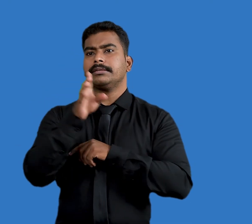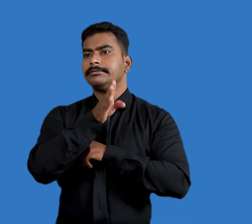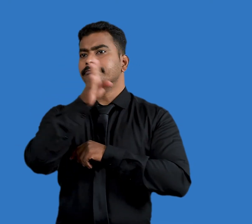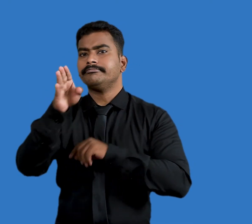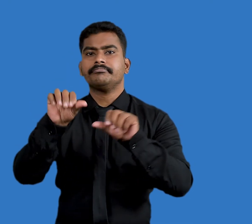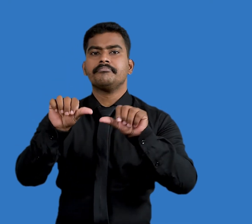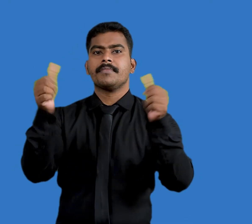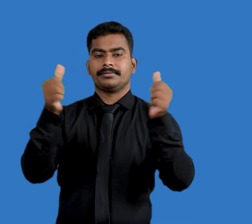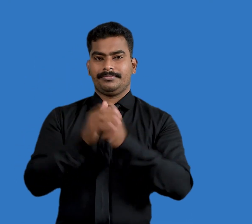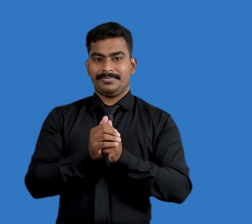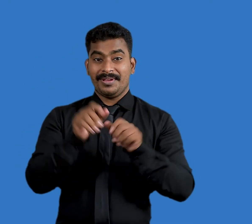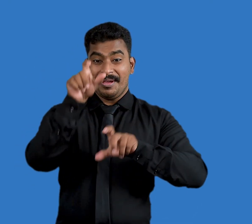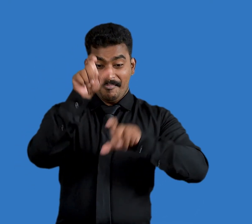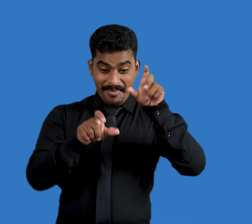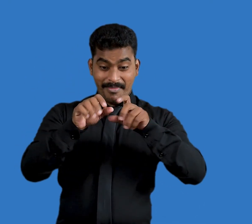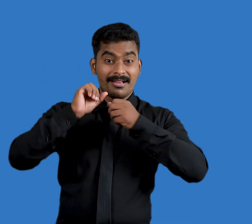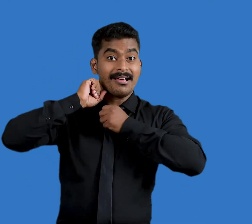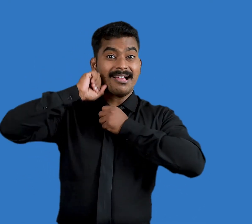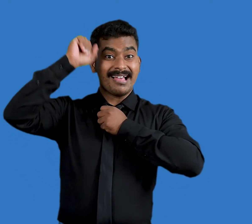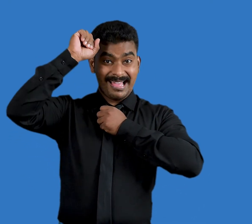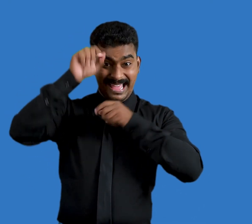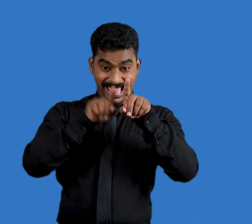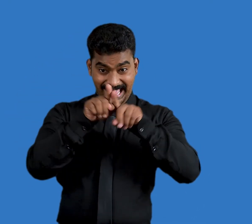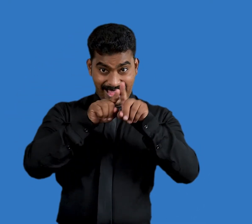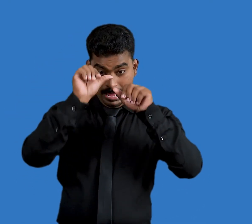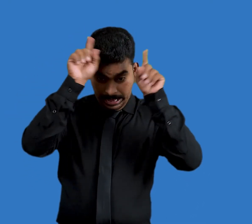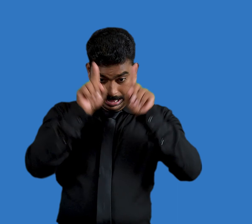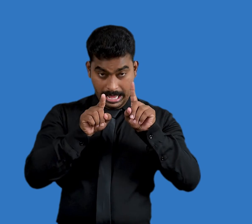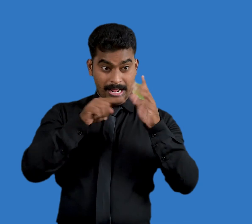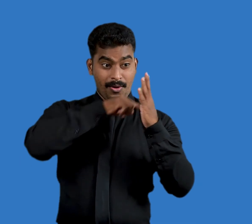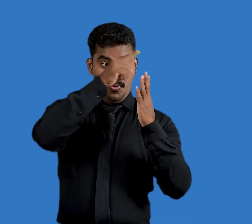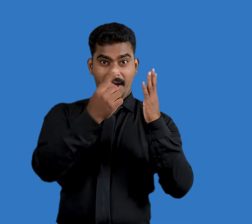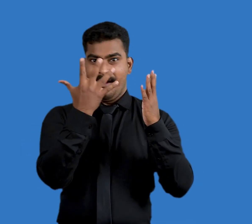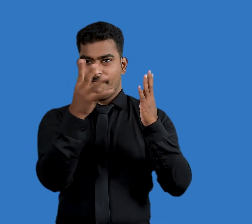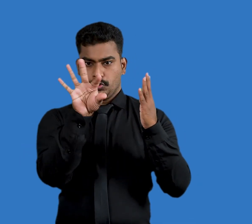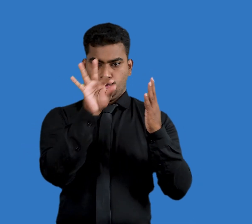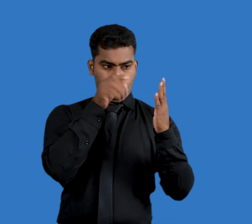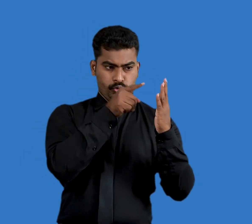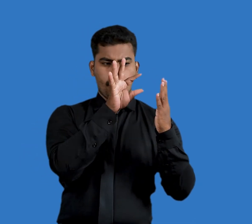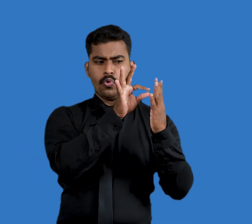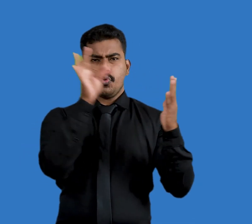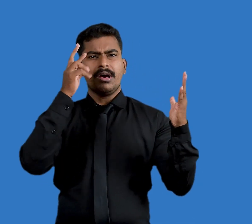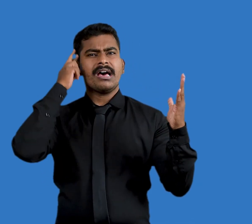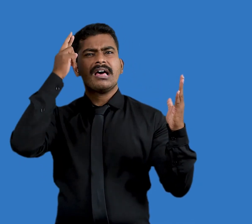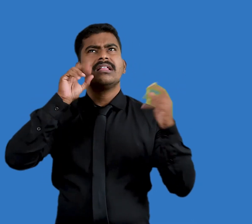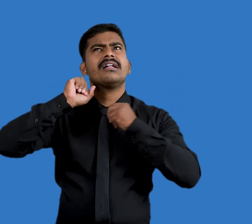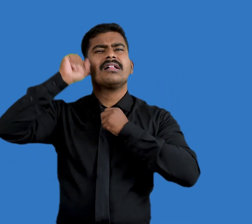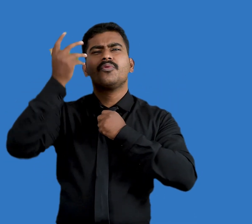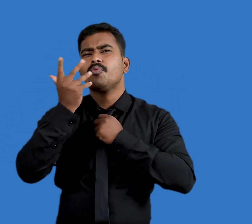chronic, or life limiting condition. Due to lack of basic social security, the financial devastation